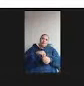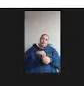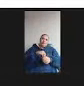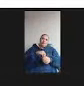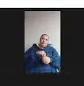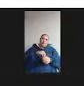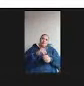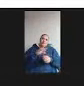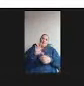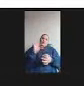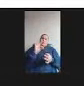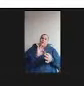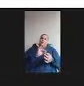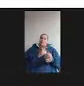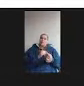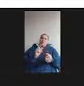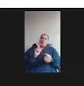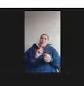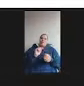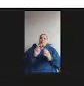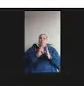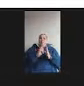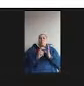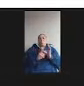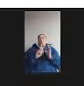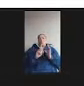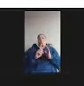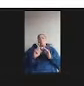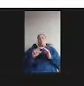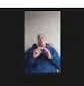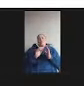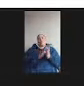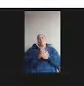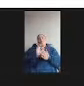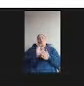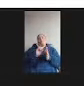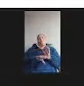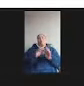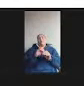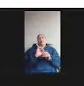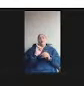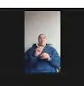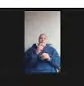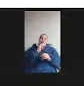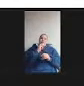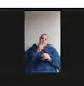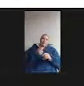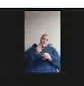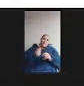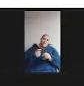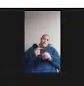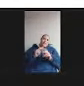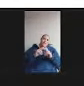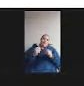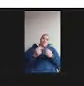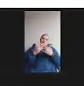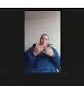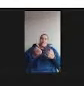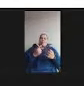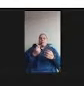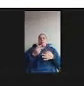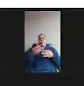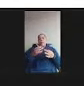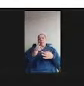specifically pertaining to regulations that are supposed to be published by the Speaker of the National Parliament, but I'll speak to that a little bit